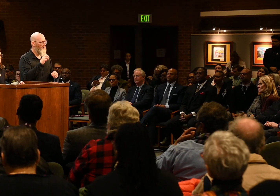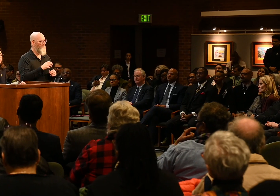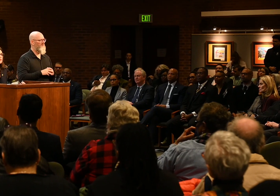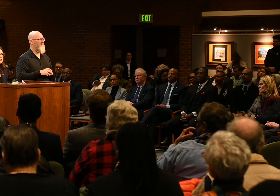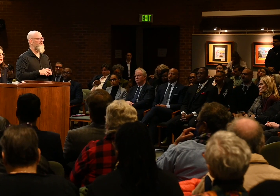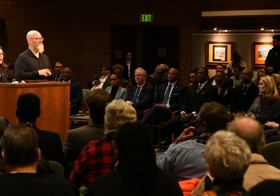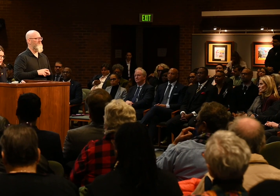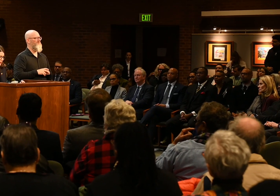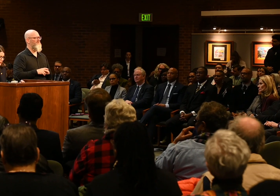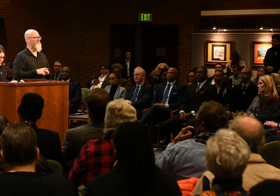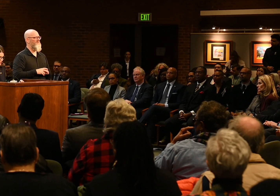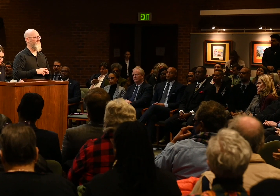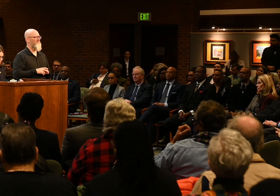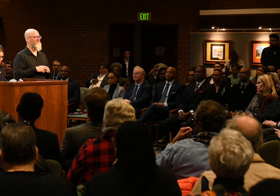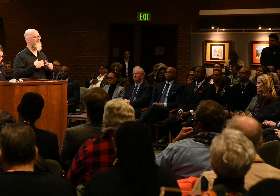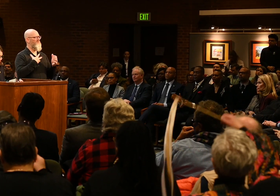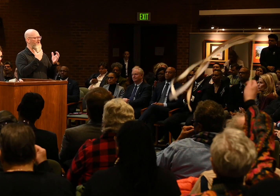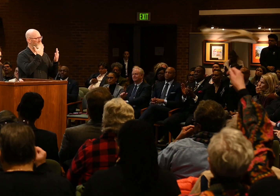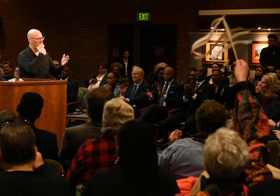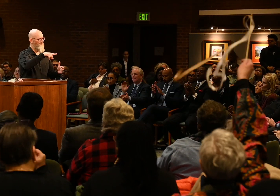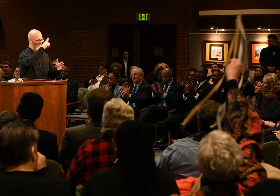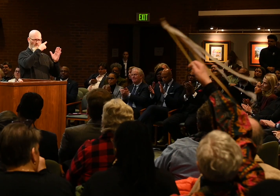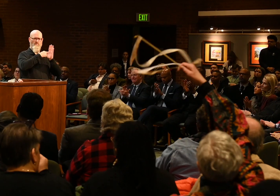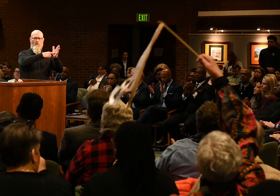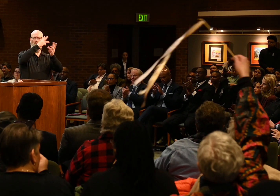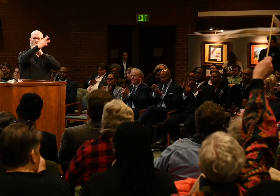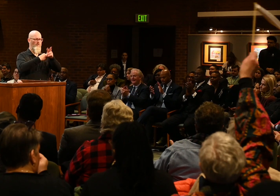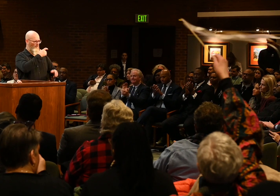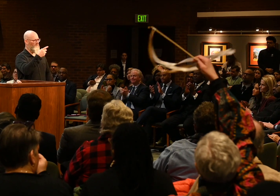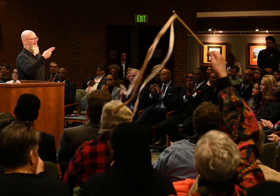the world who Howard County is.